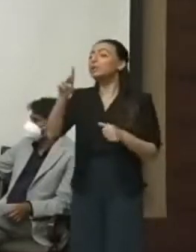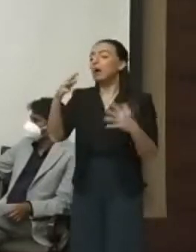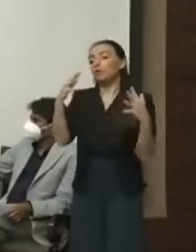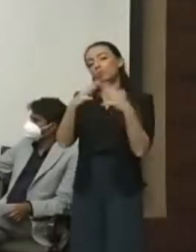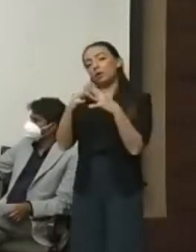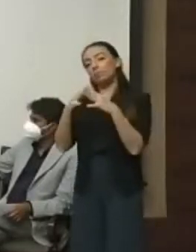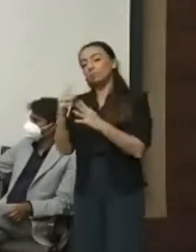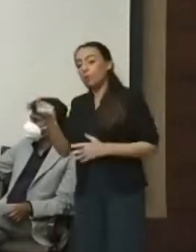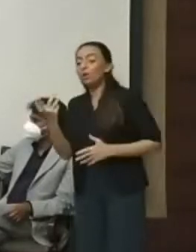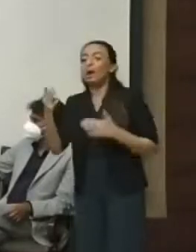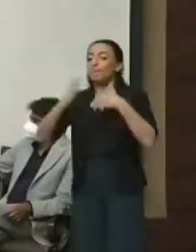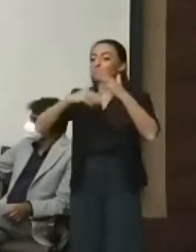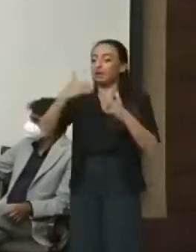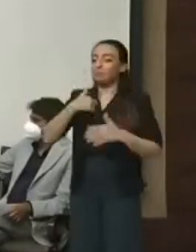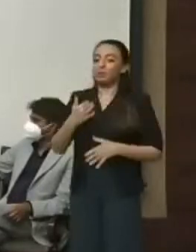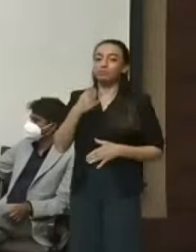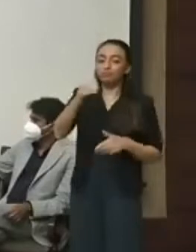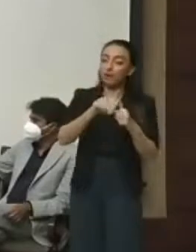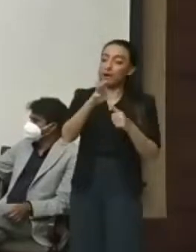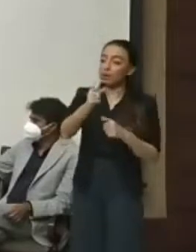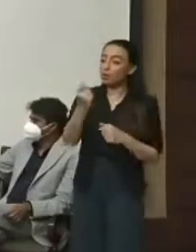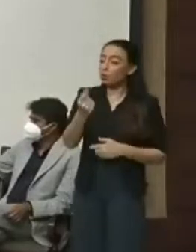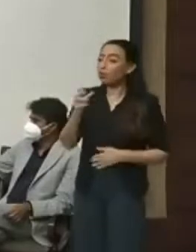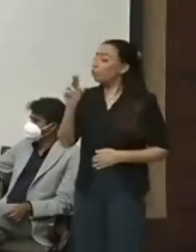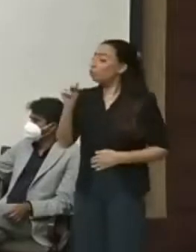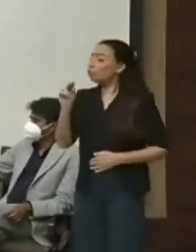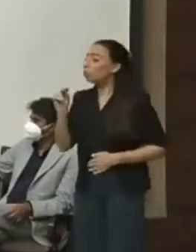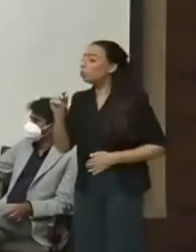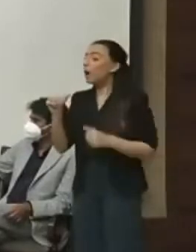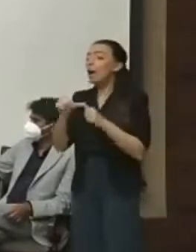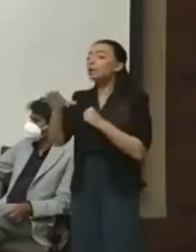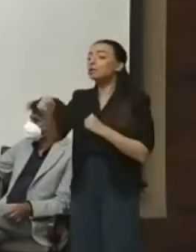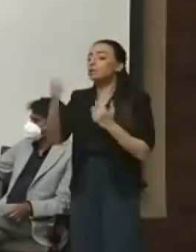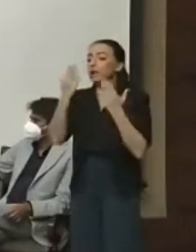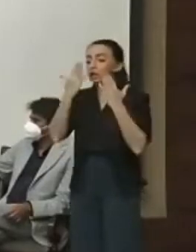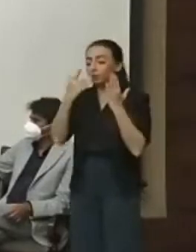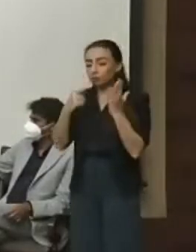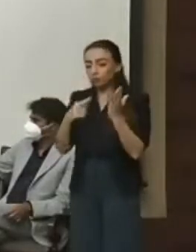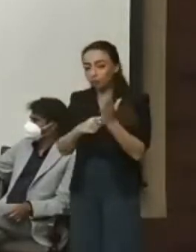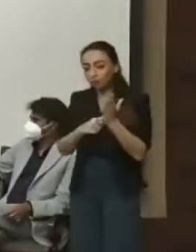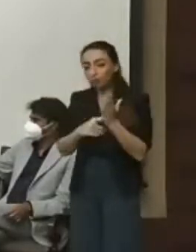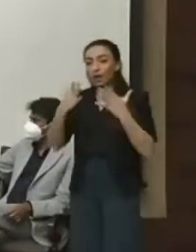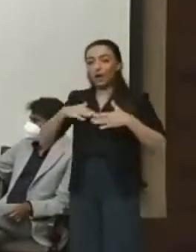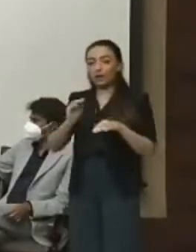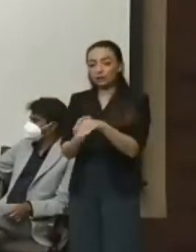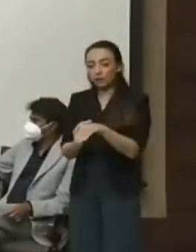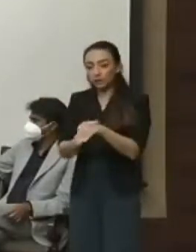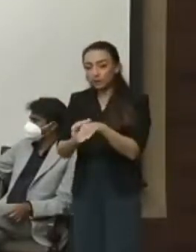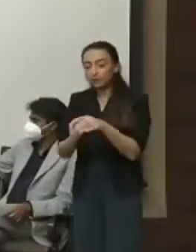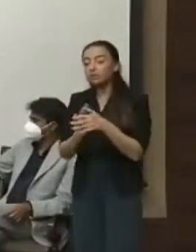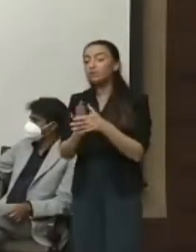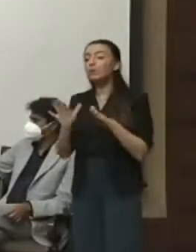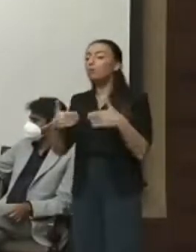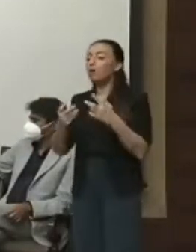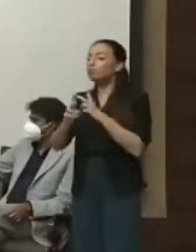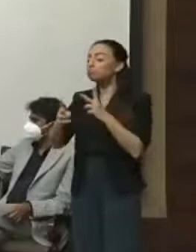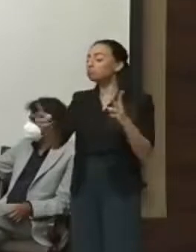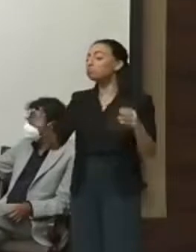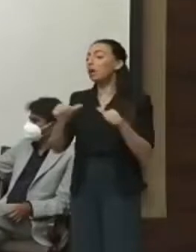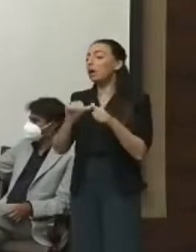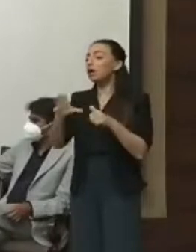and access to buildings, but also things like access to education, access to health services, and so on and so